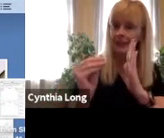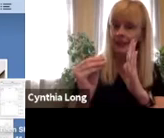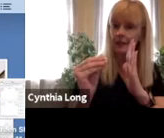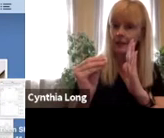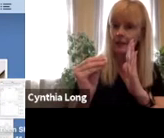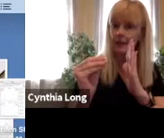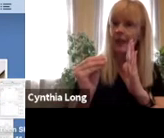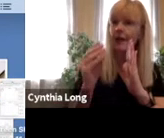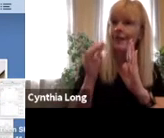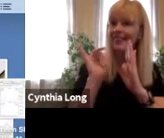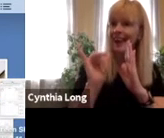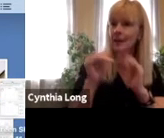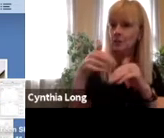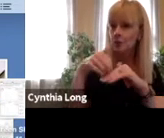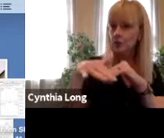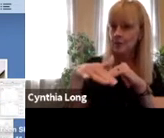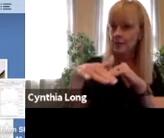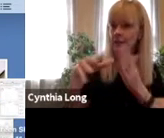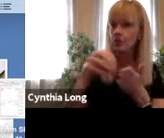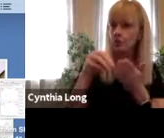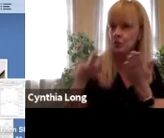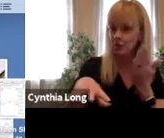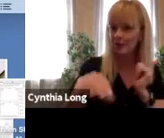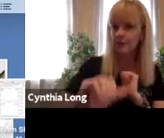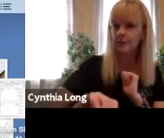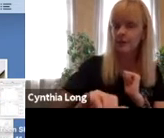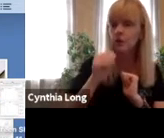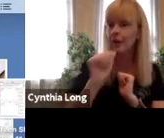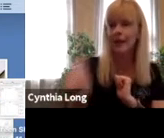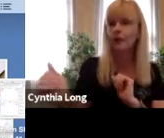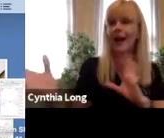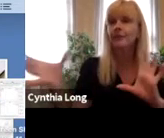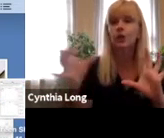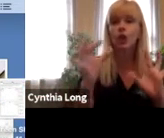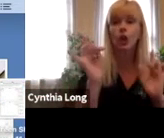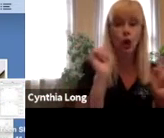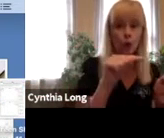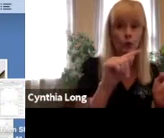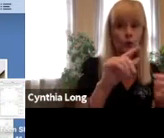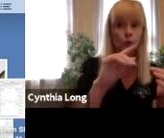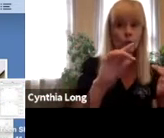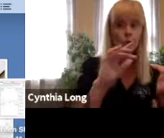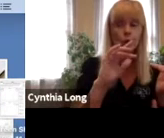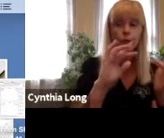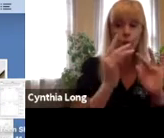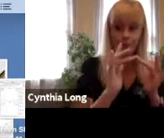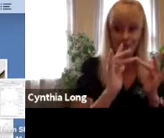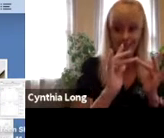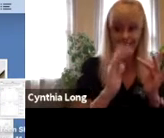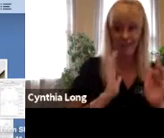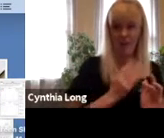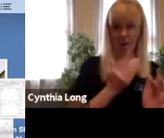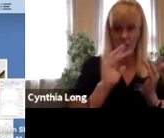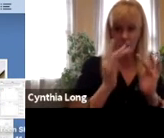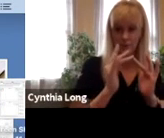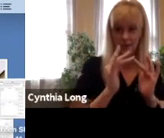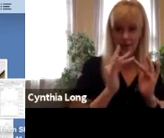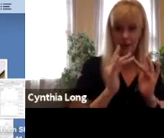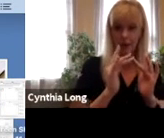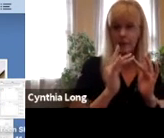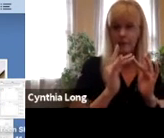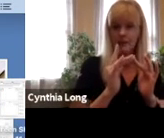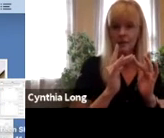And you can copy the link, and that is what you send your students. So they don't have to go to the